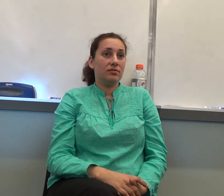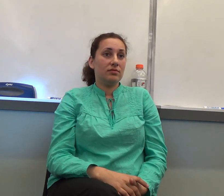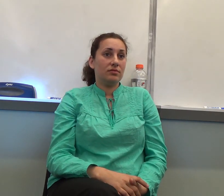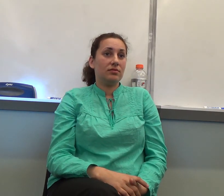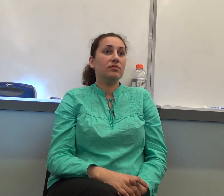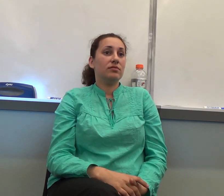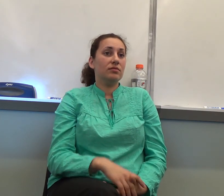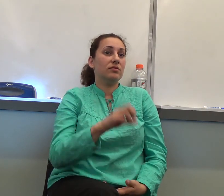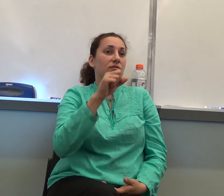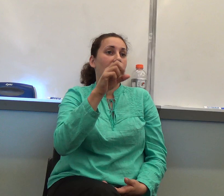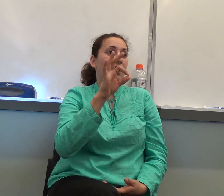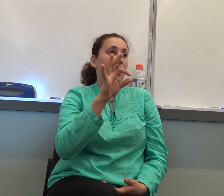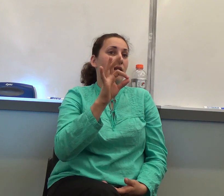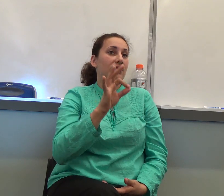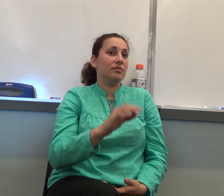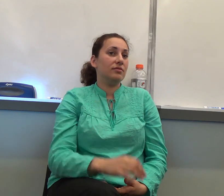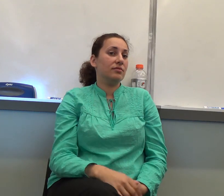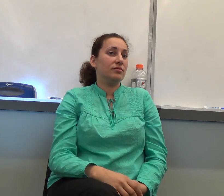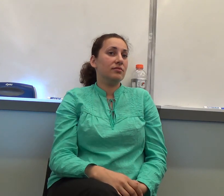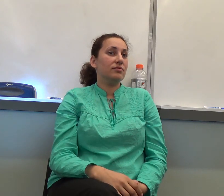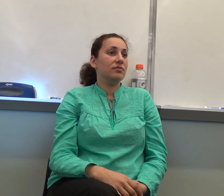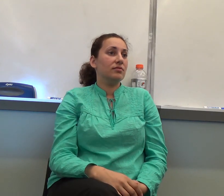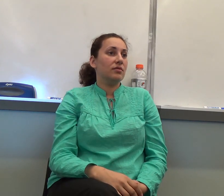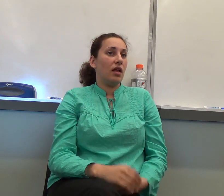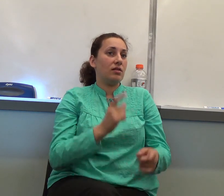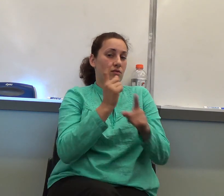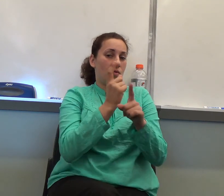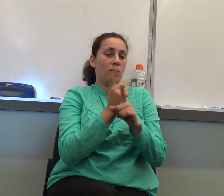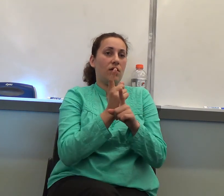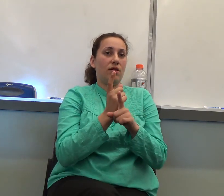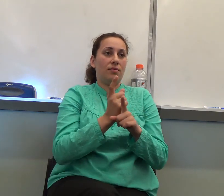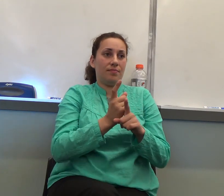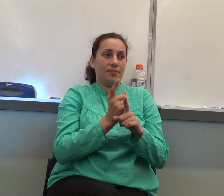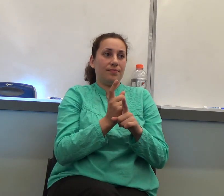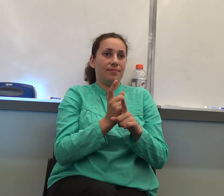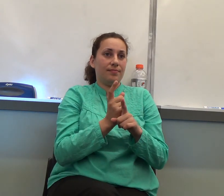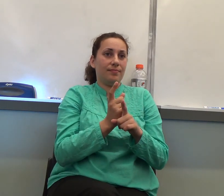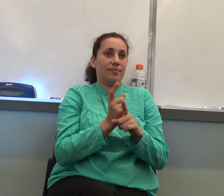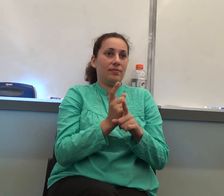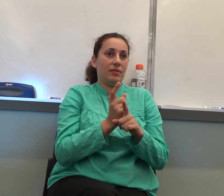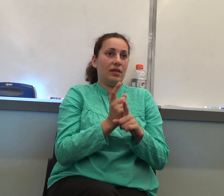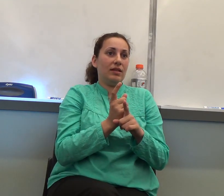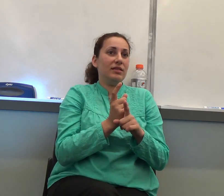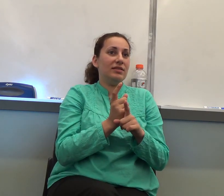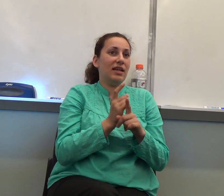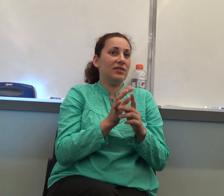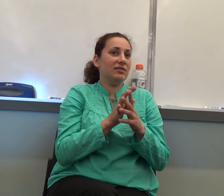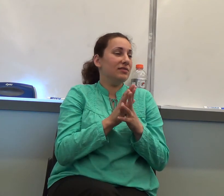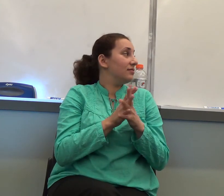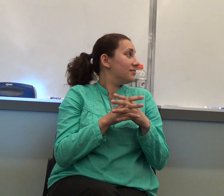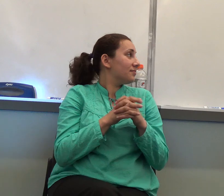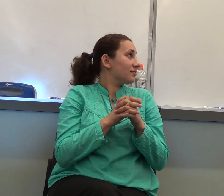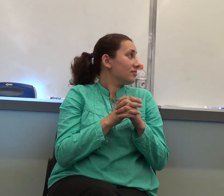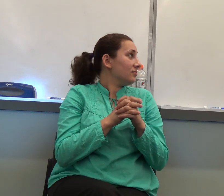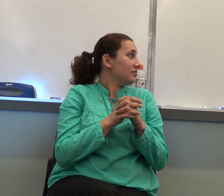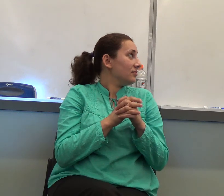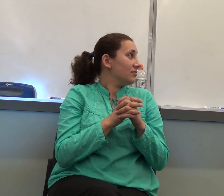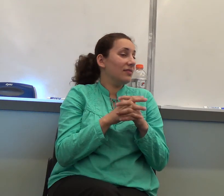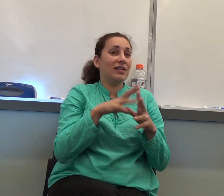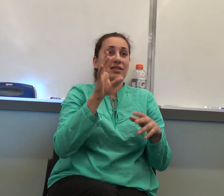9. That hits it on the button. So we bring down the 8. 7. No, that goes in there once.